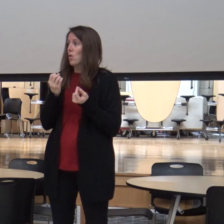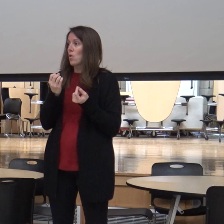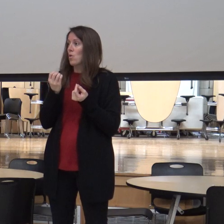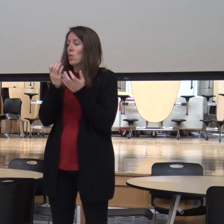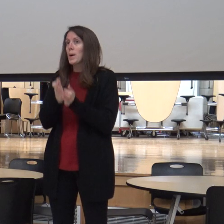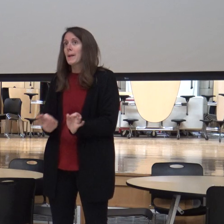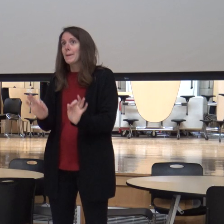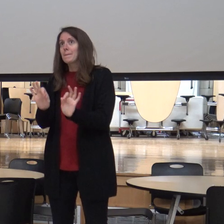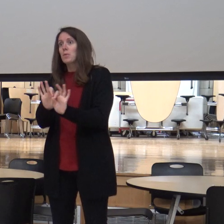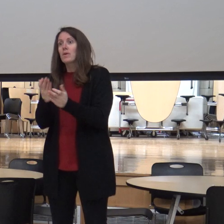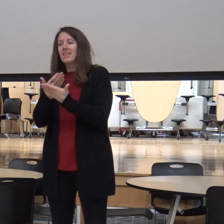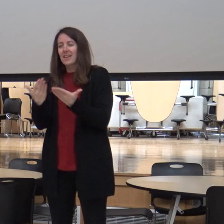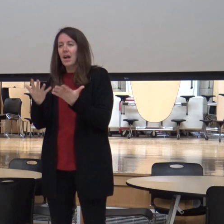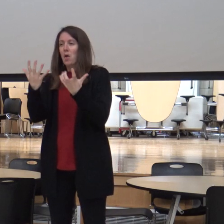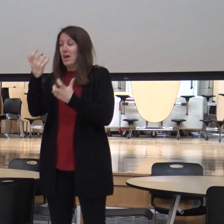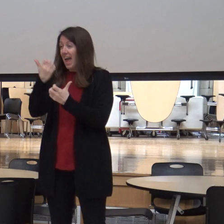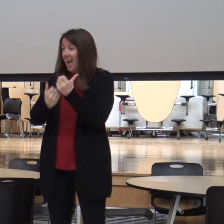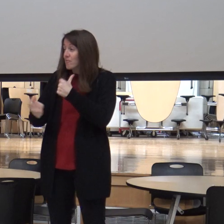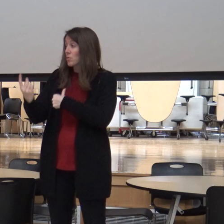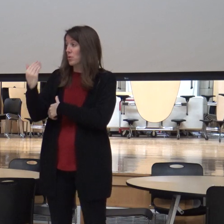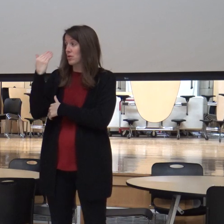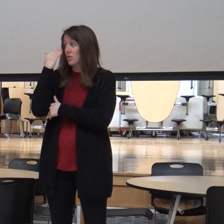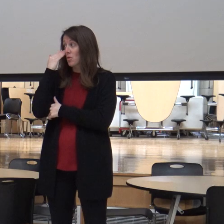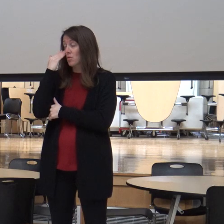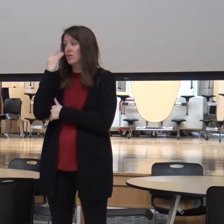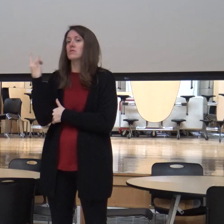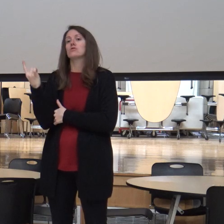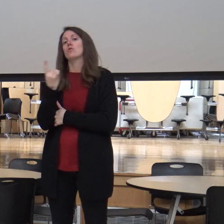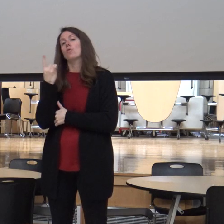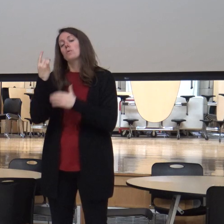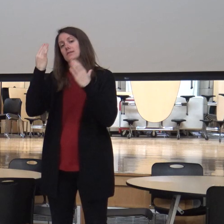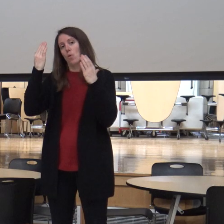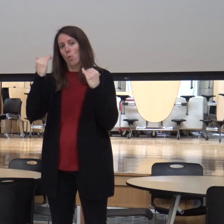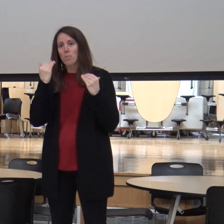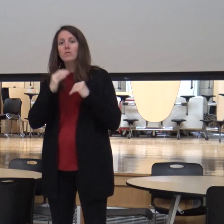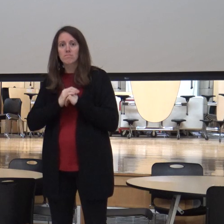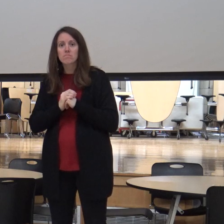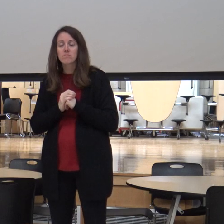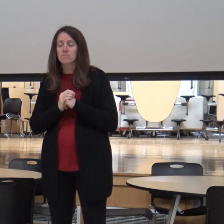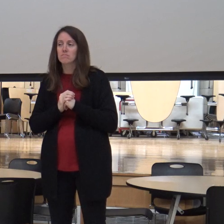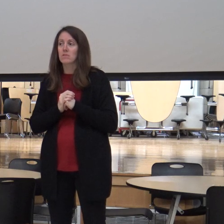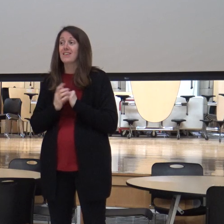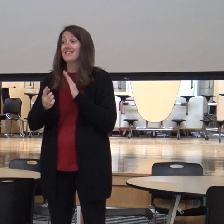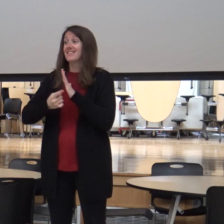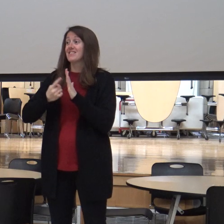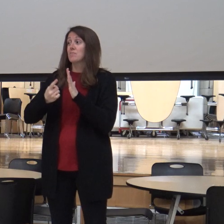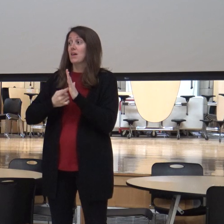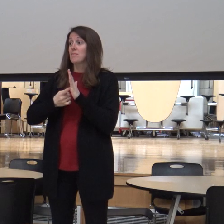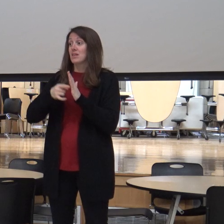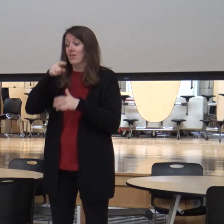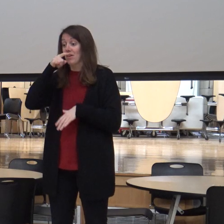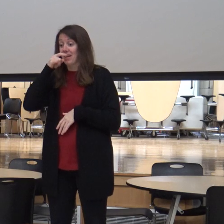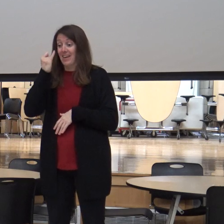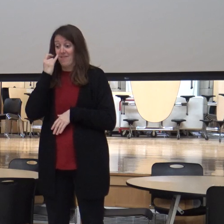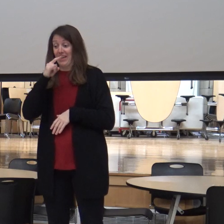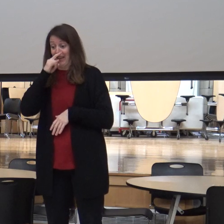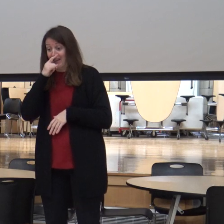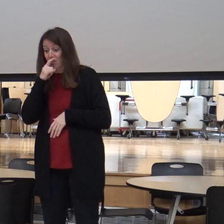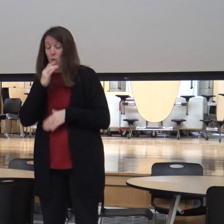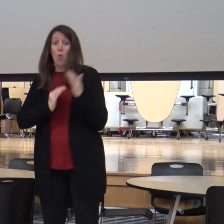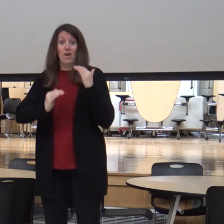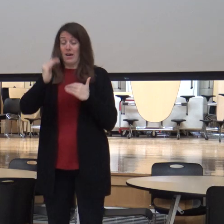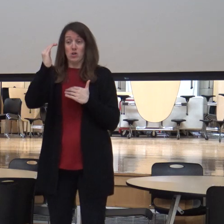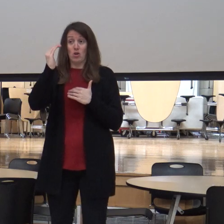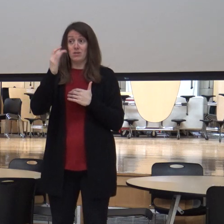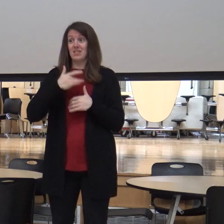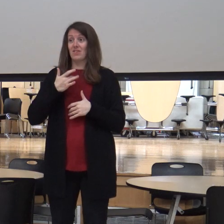that I want everybody to know is there's always hope. And sometimes even if a kid or an adult is feeling hopeless, there's always